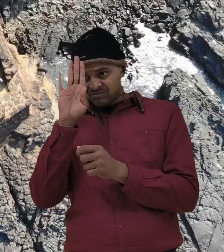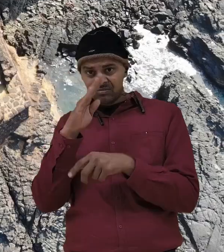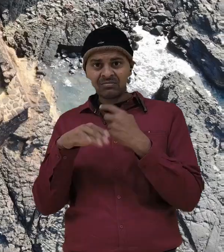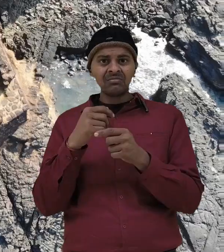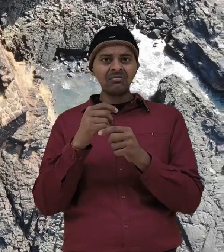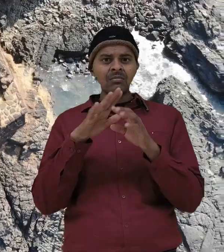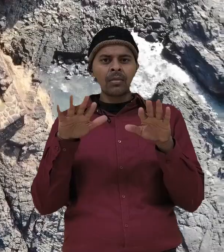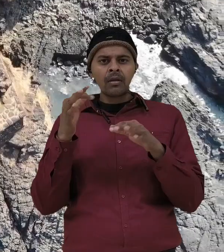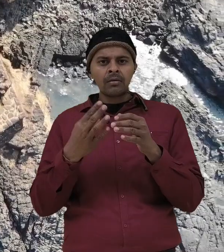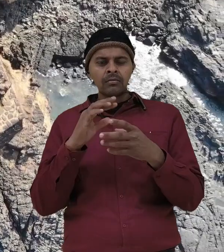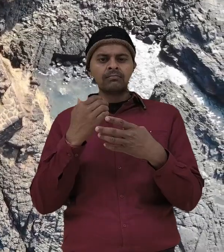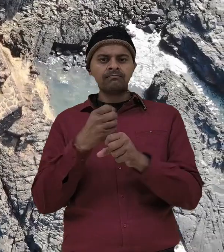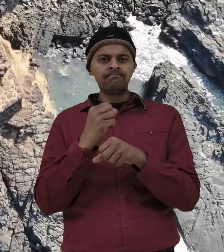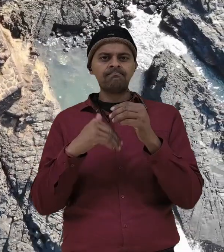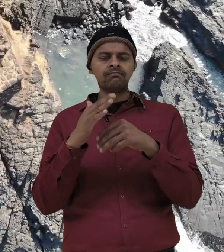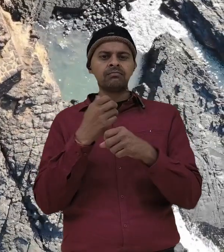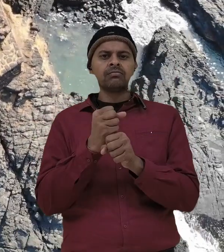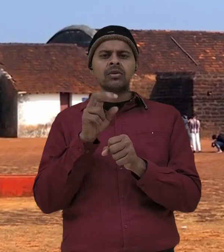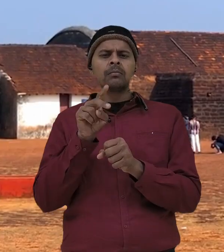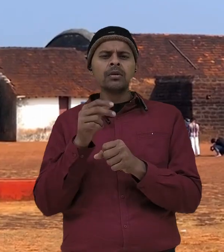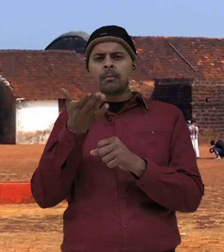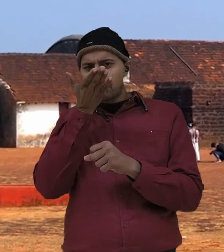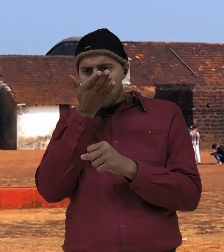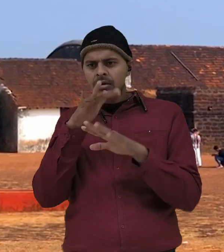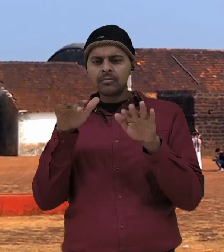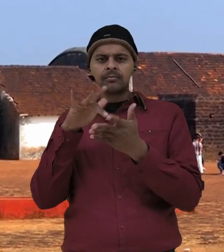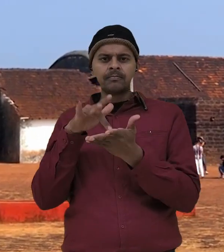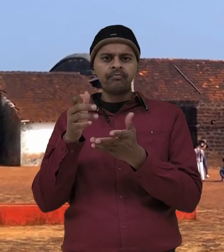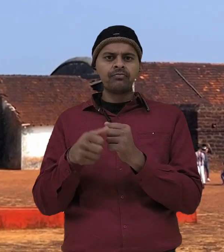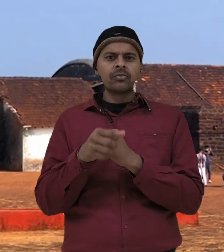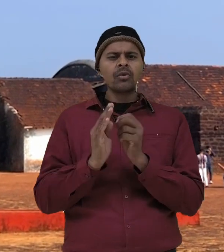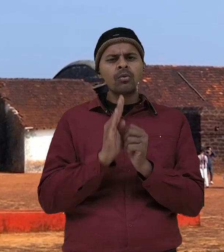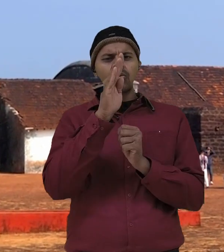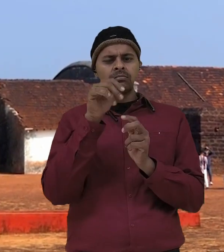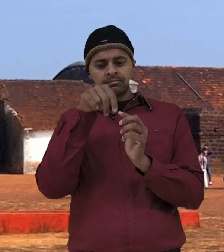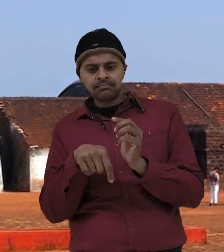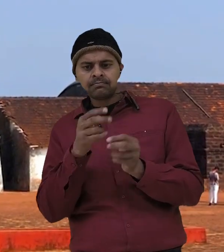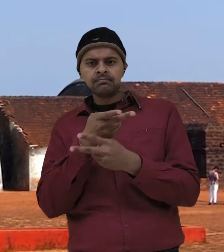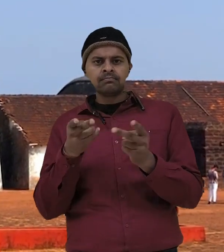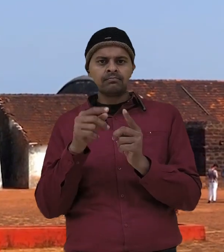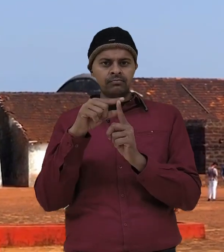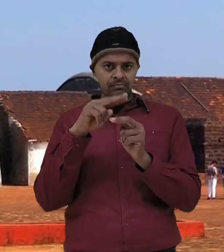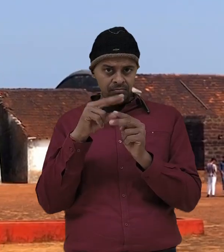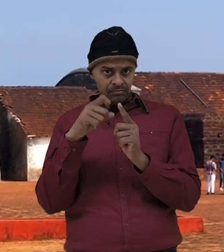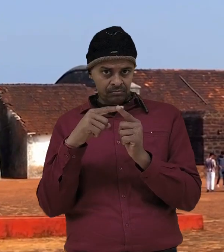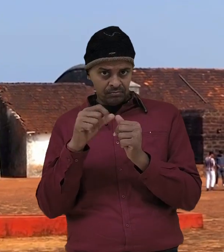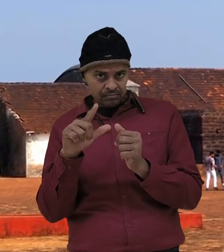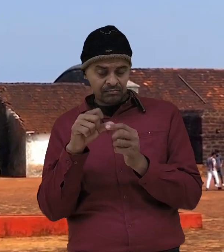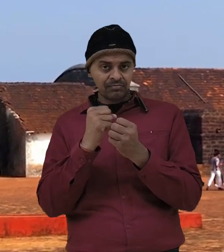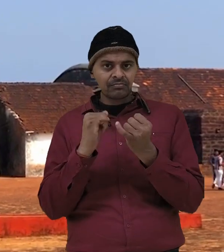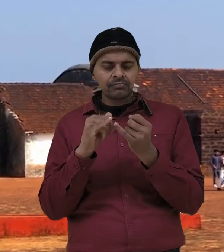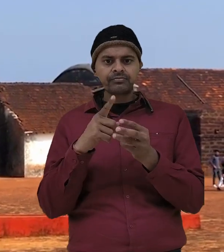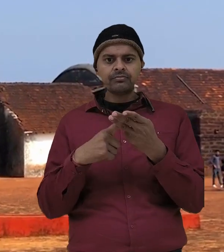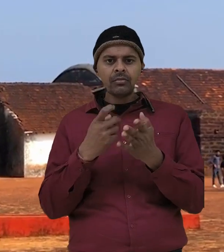Agauda, meaning a place of water in Portuguese, constructed in two segments, twice the upper and the